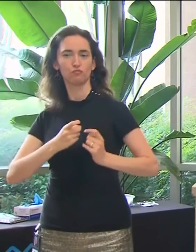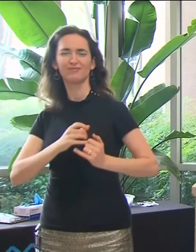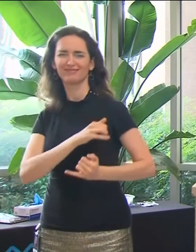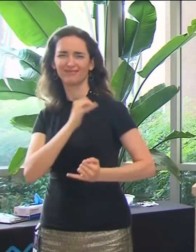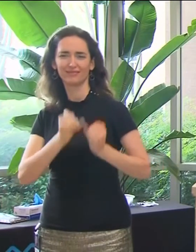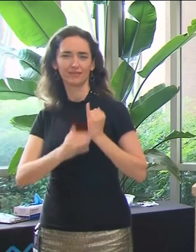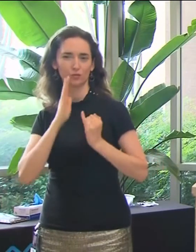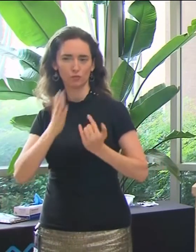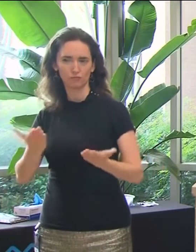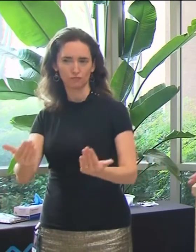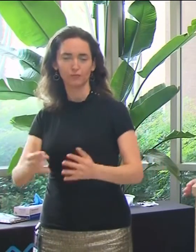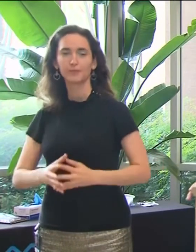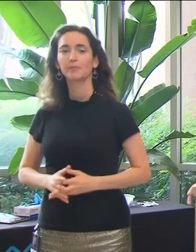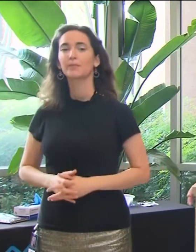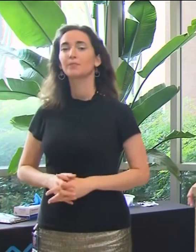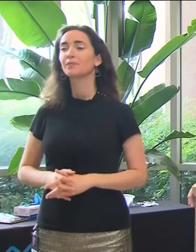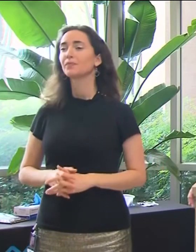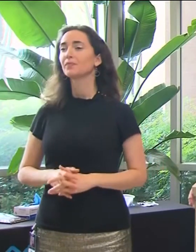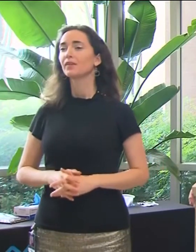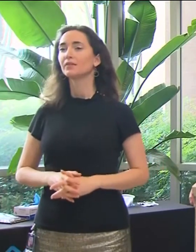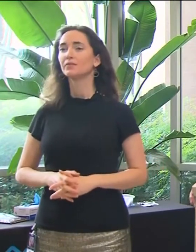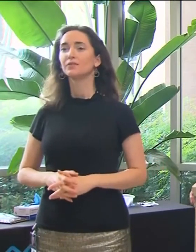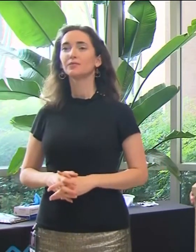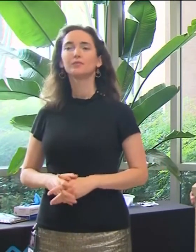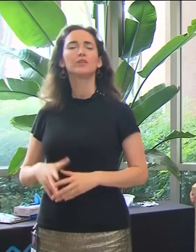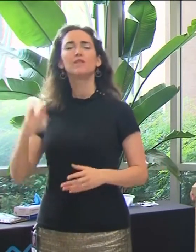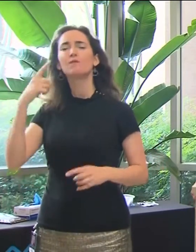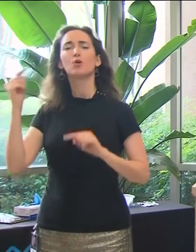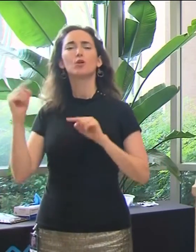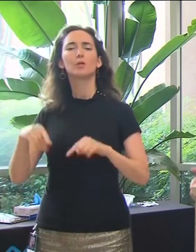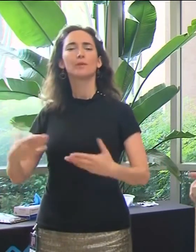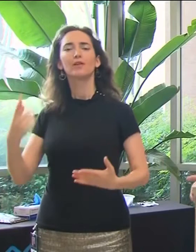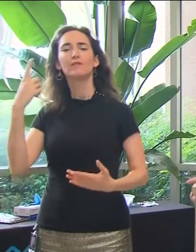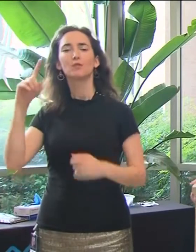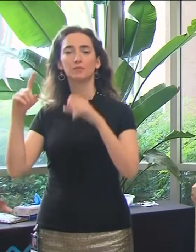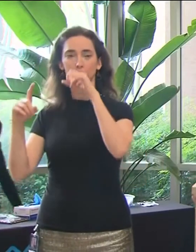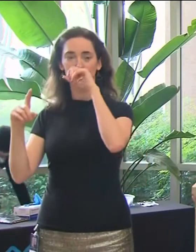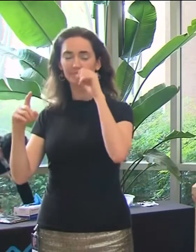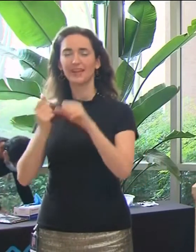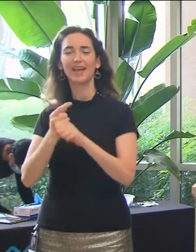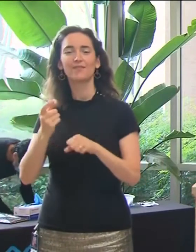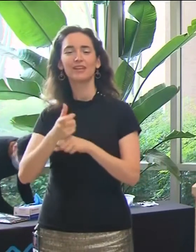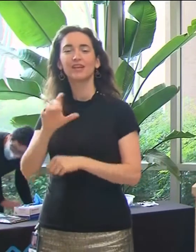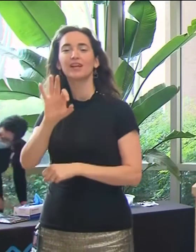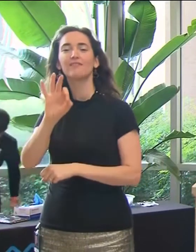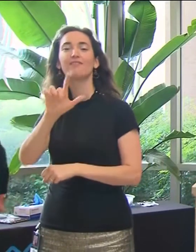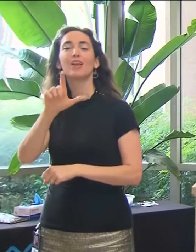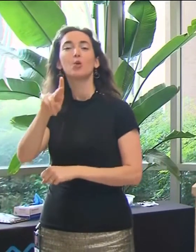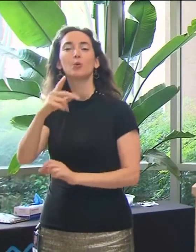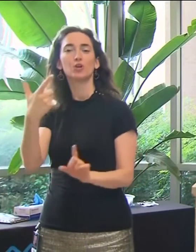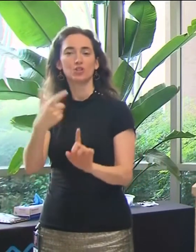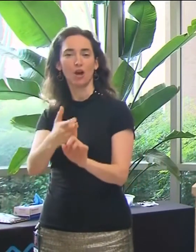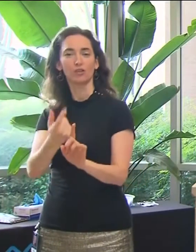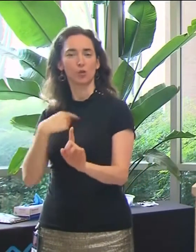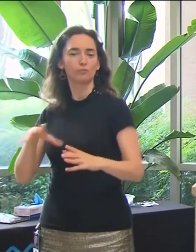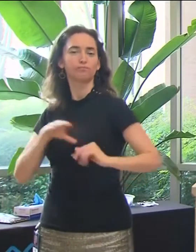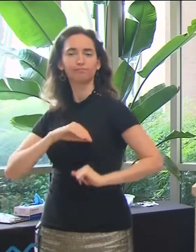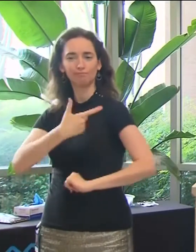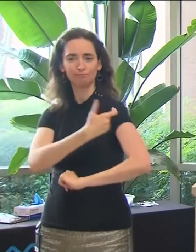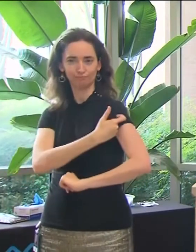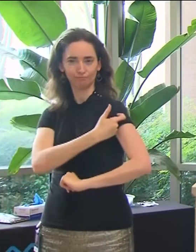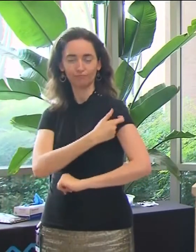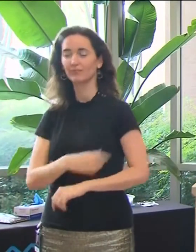that. So we're here to receive our annual flu shot. And